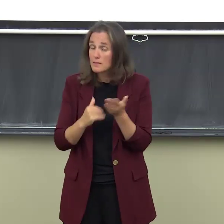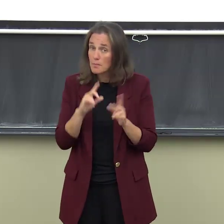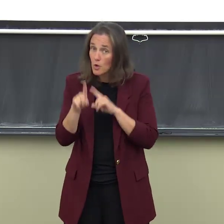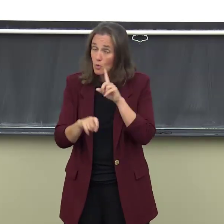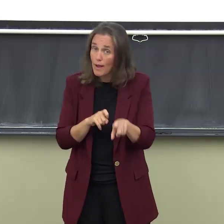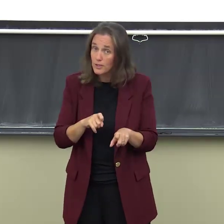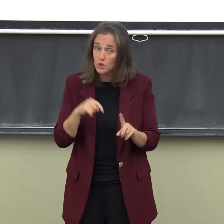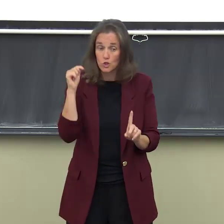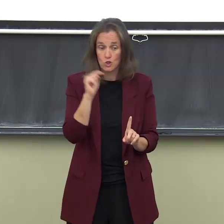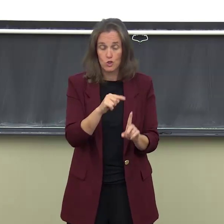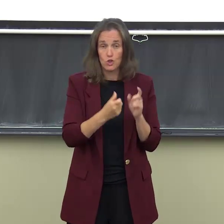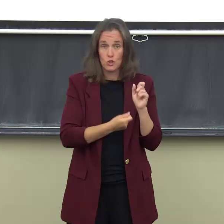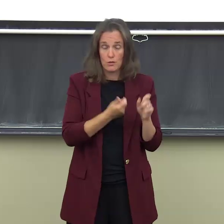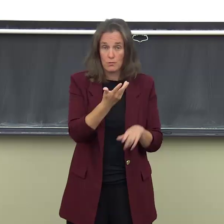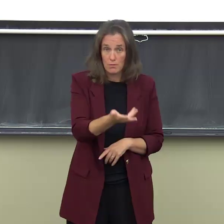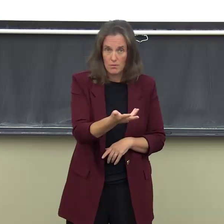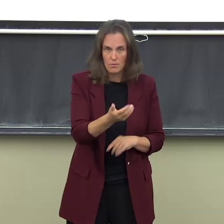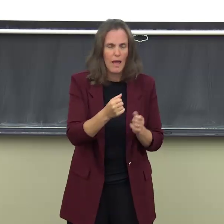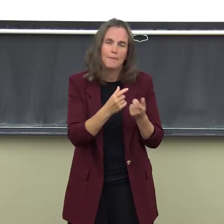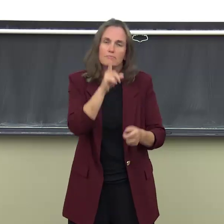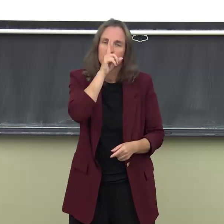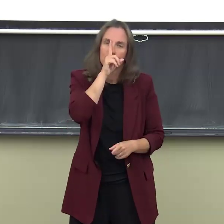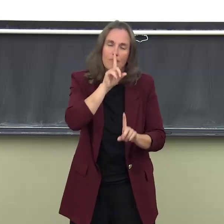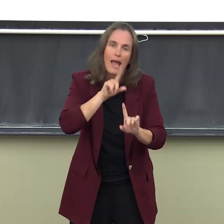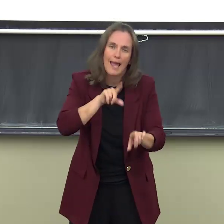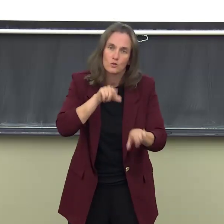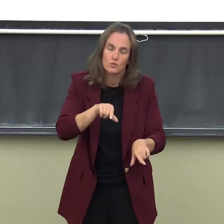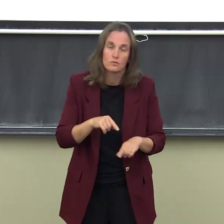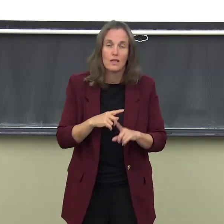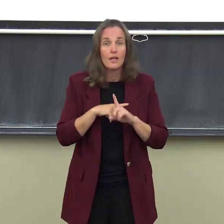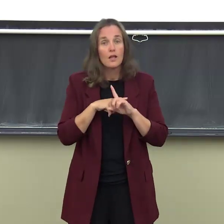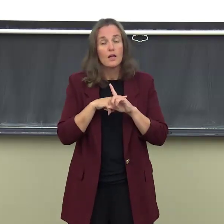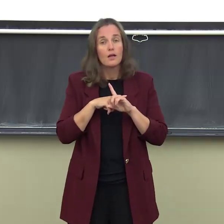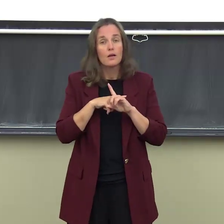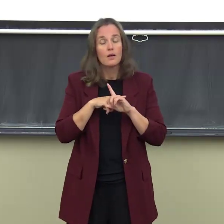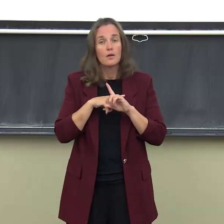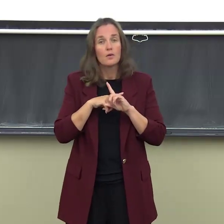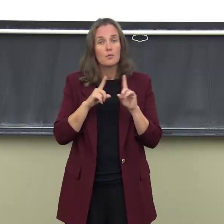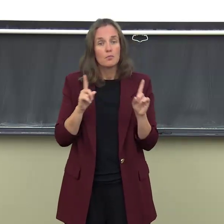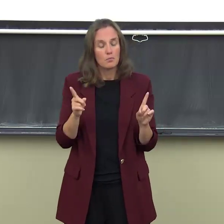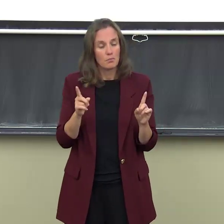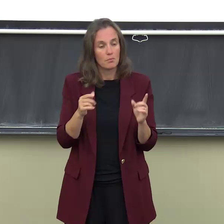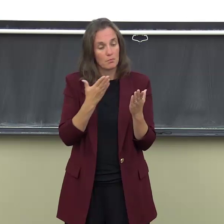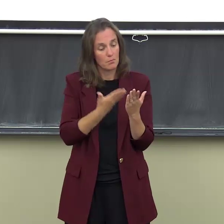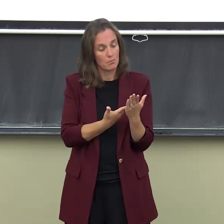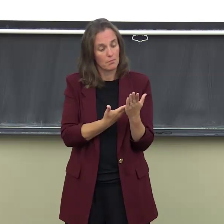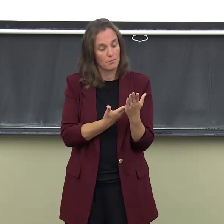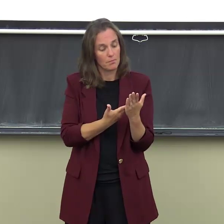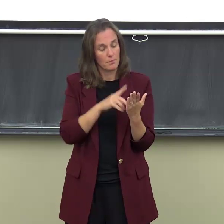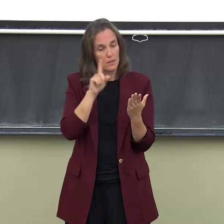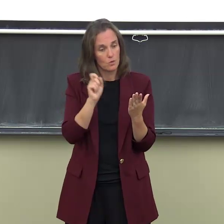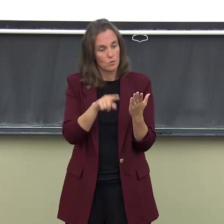that she is posing, she's not giving any answers after each of the chapters, might be also